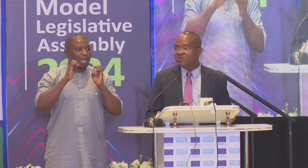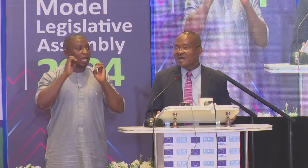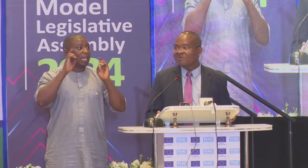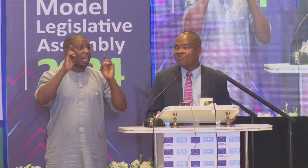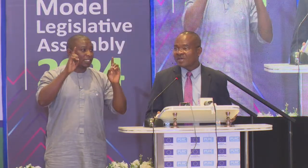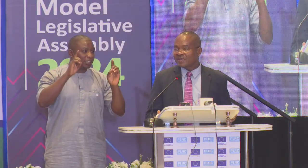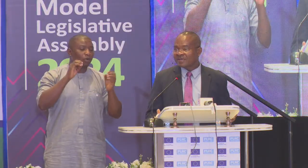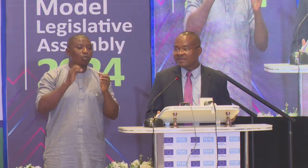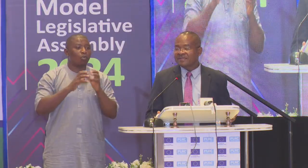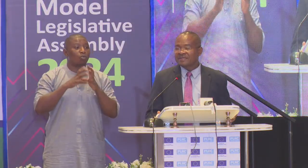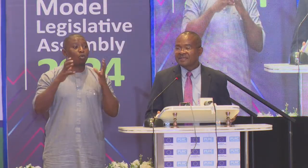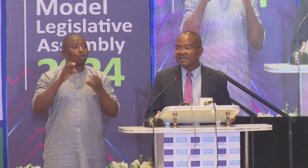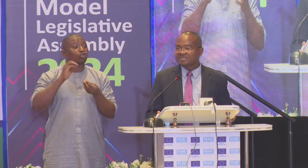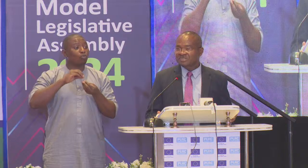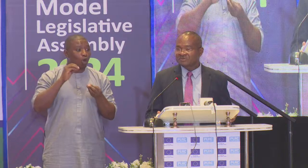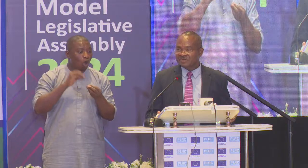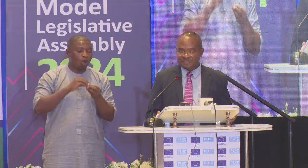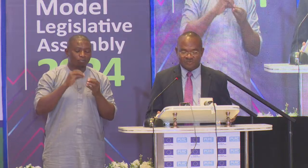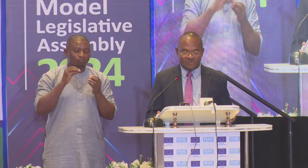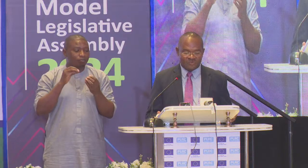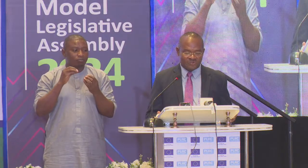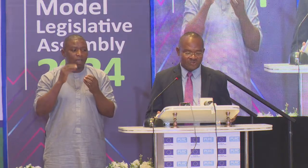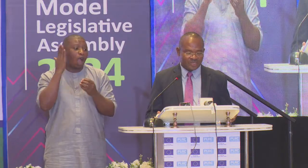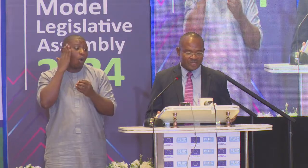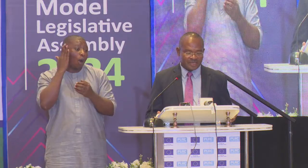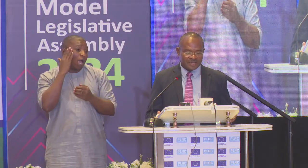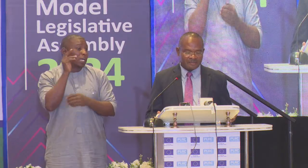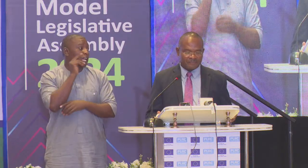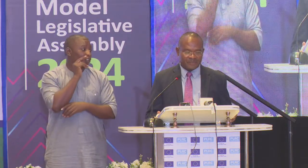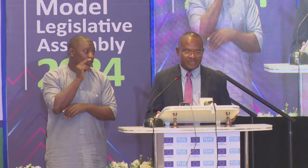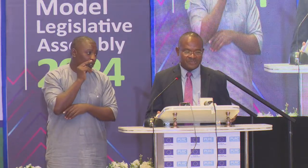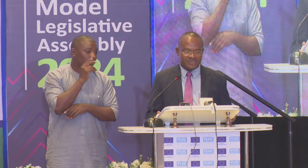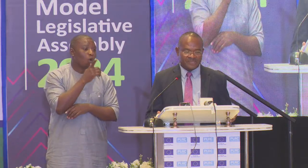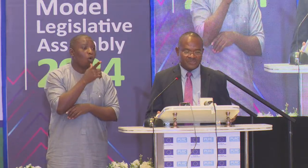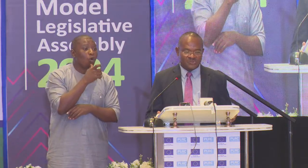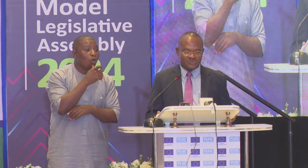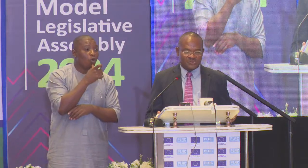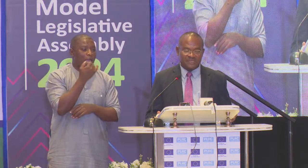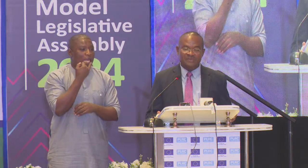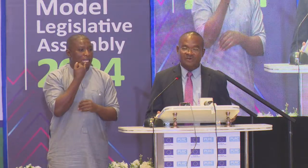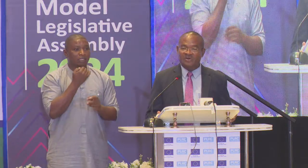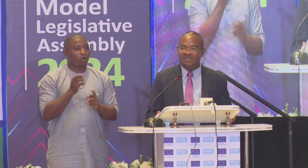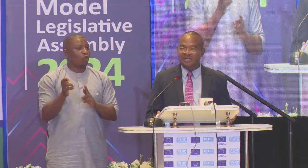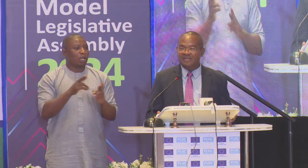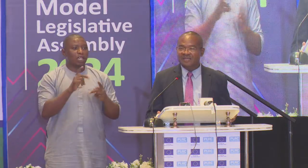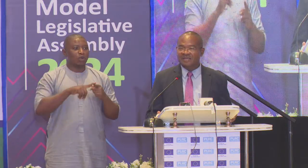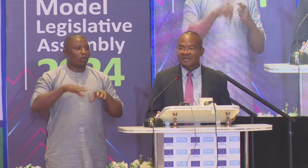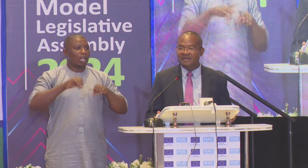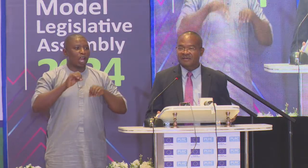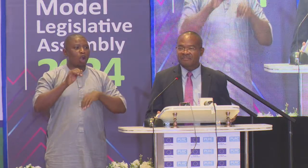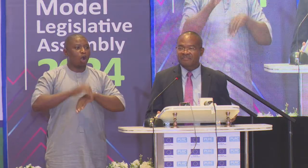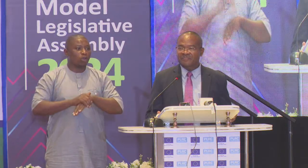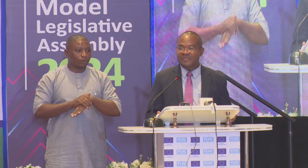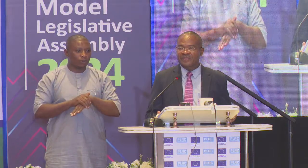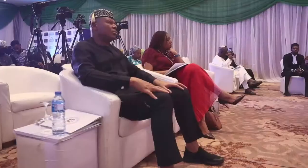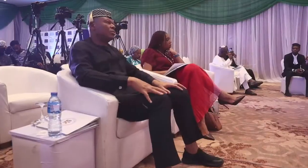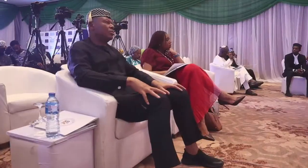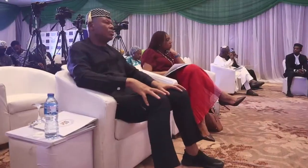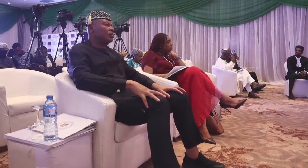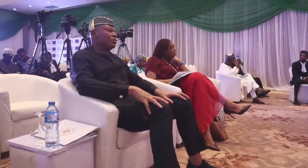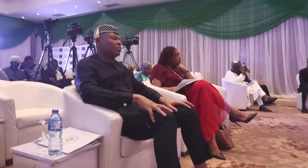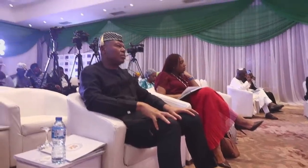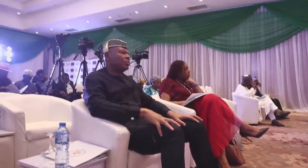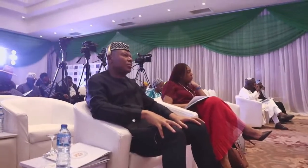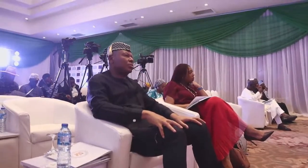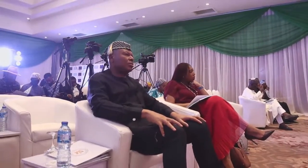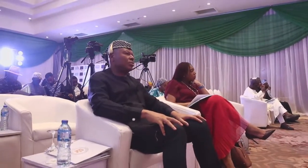more aware Nigerian who is ready to take on in